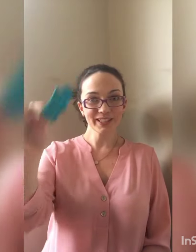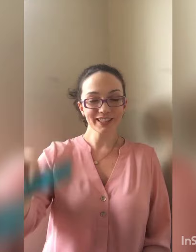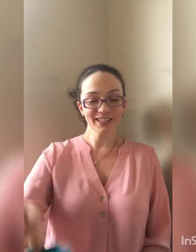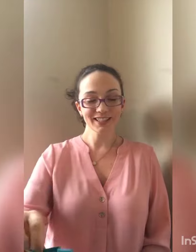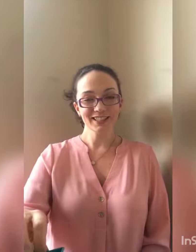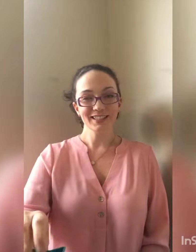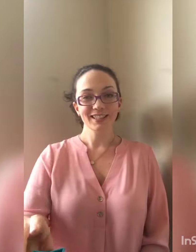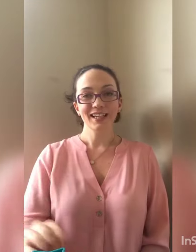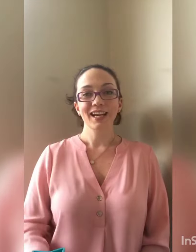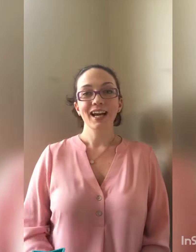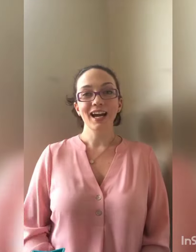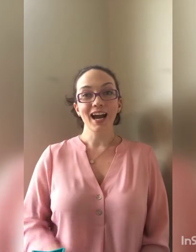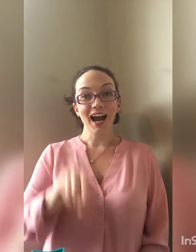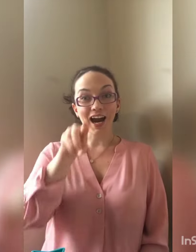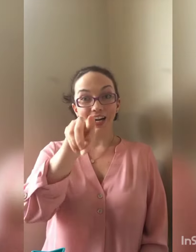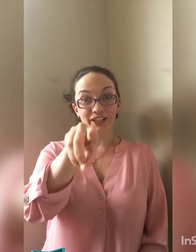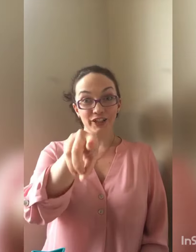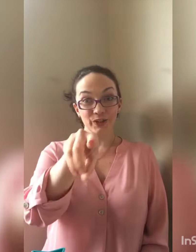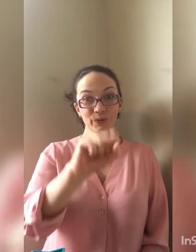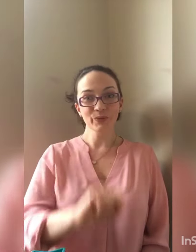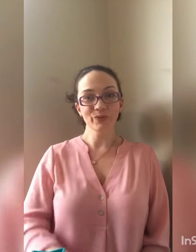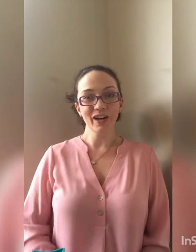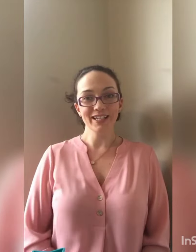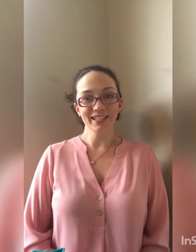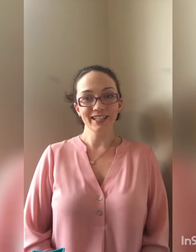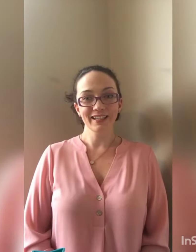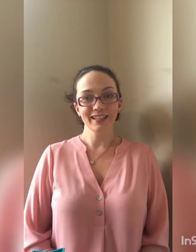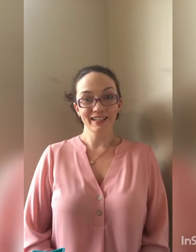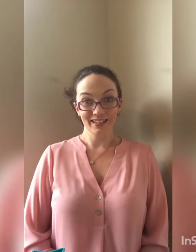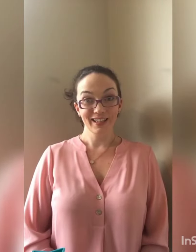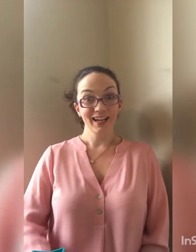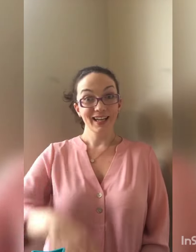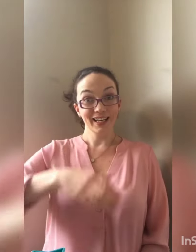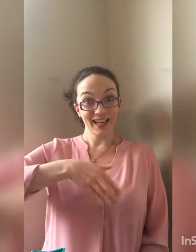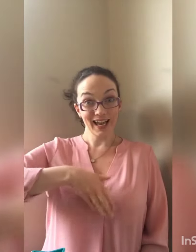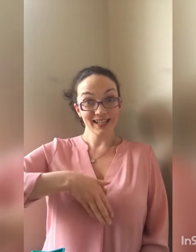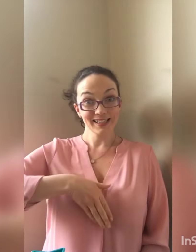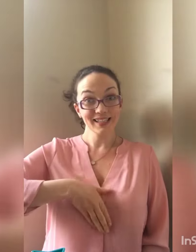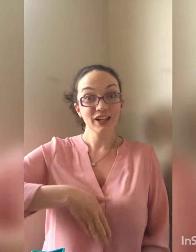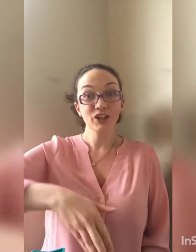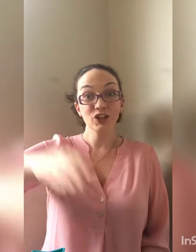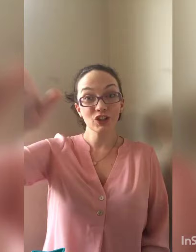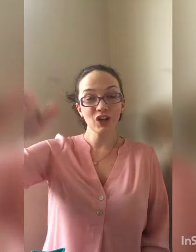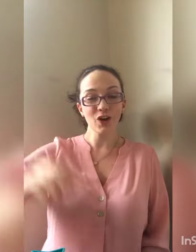Twinkle. Are you ready? Let's go!